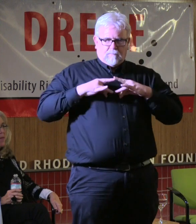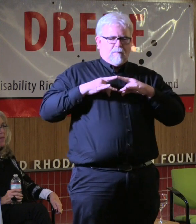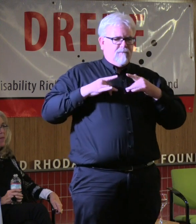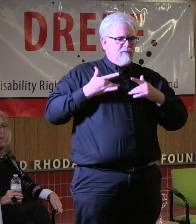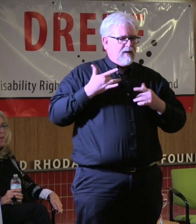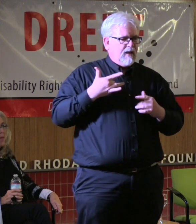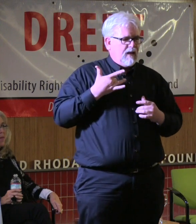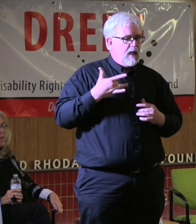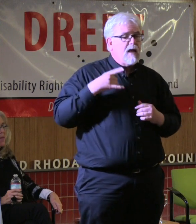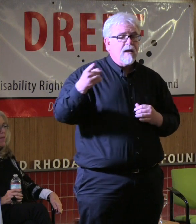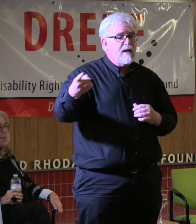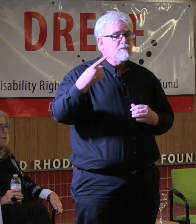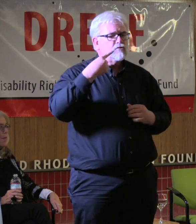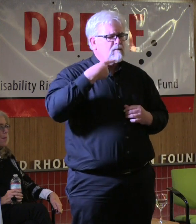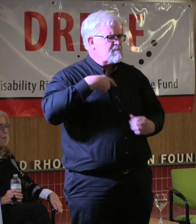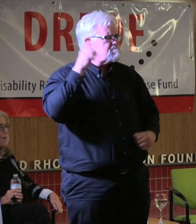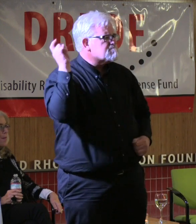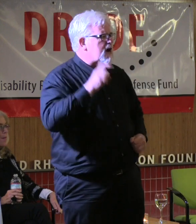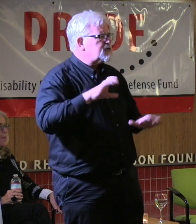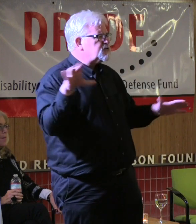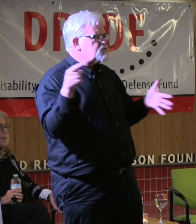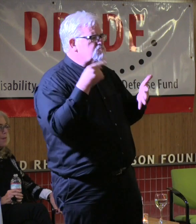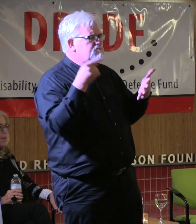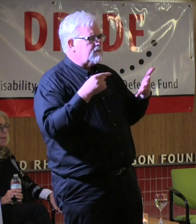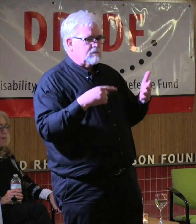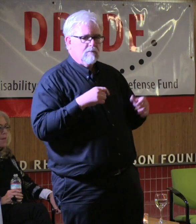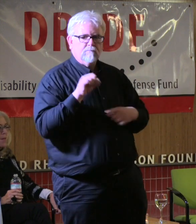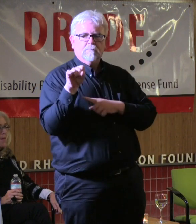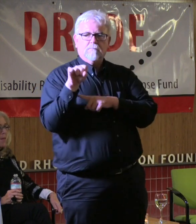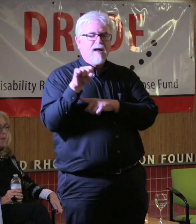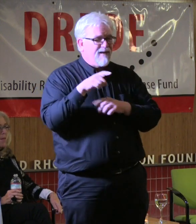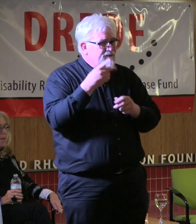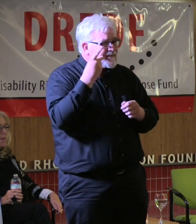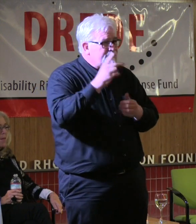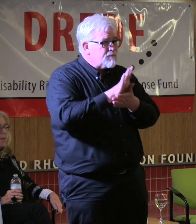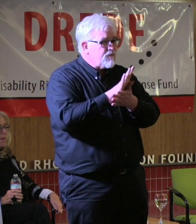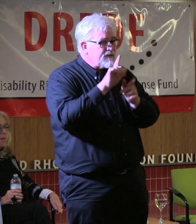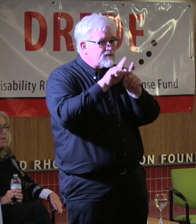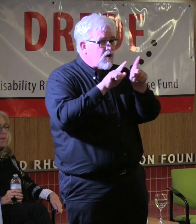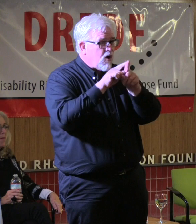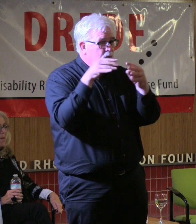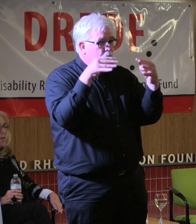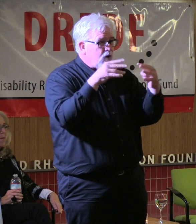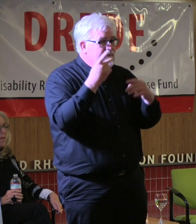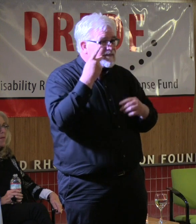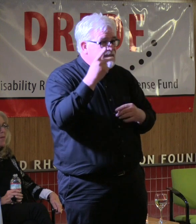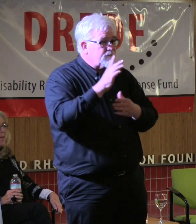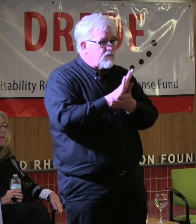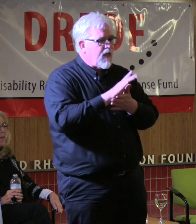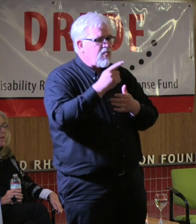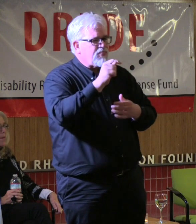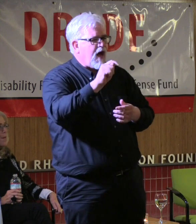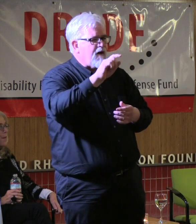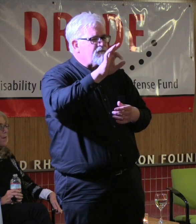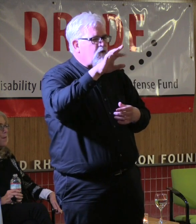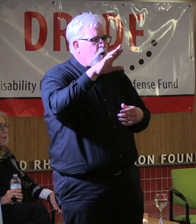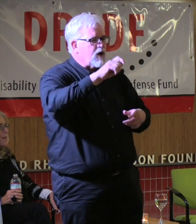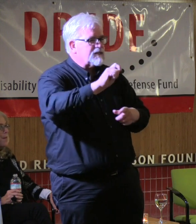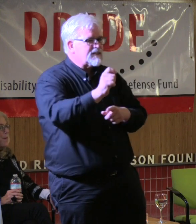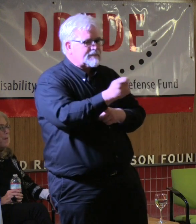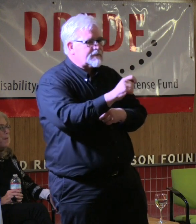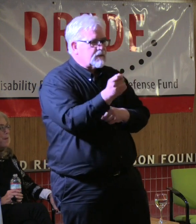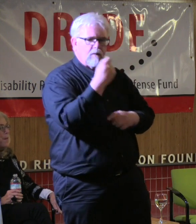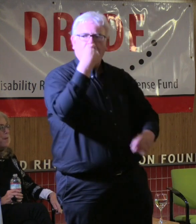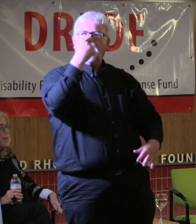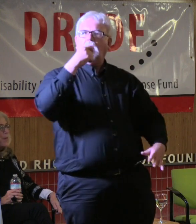you what we ought to do, it's sort of like, did you ever see that movie Star Wars? I think Miller mentioned that or